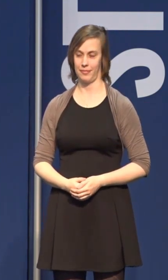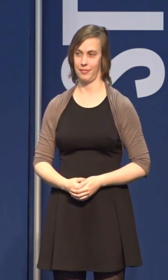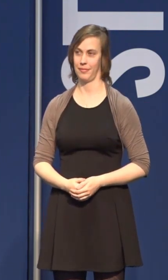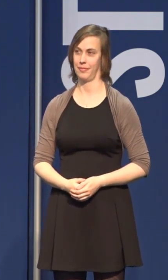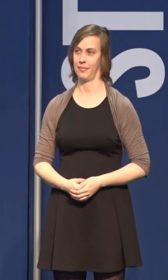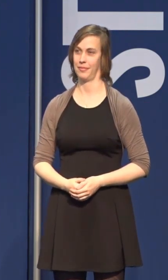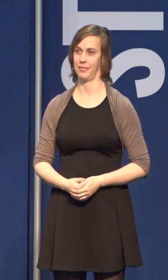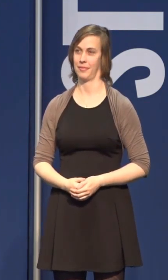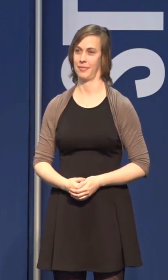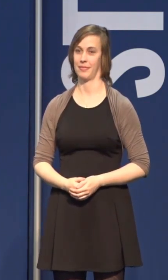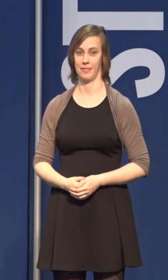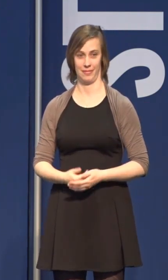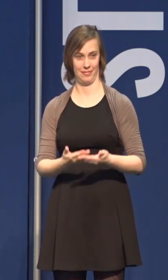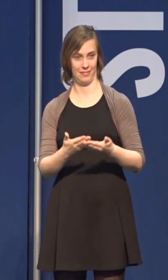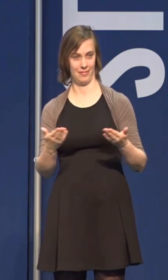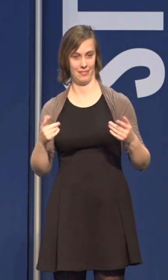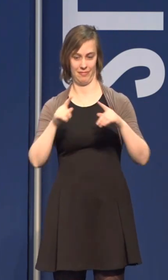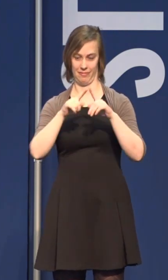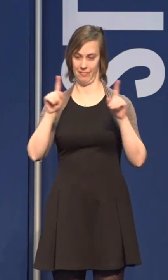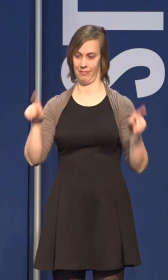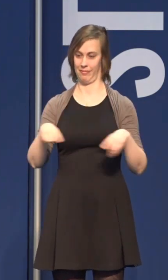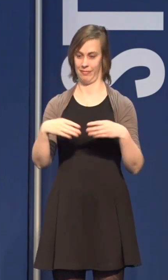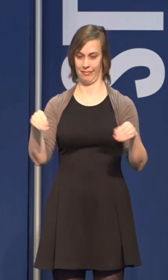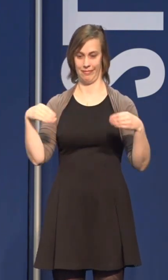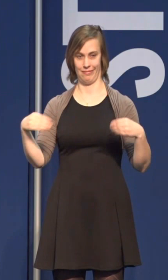You've got your credentials in hand.